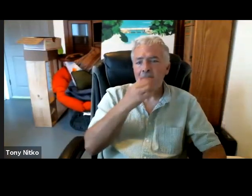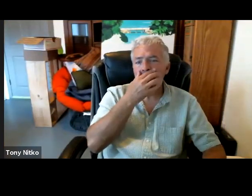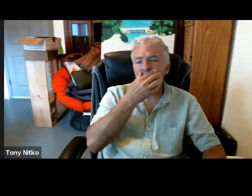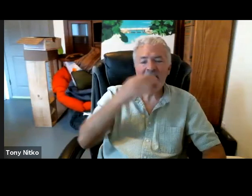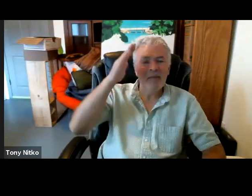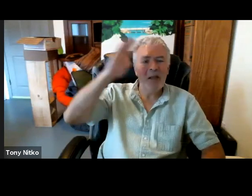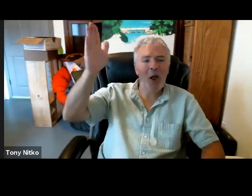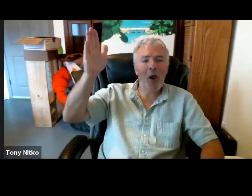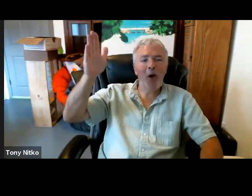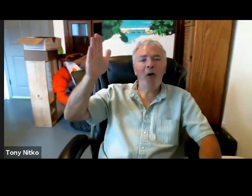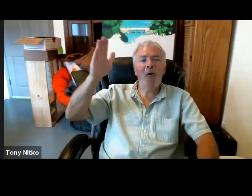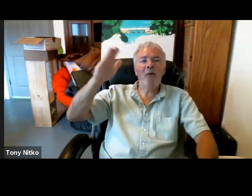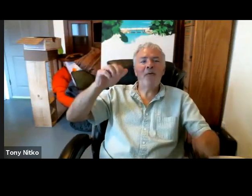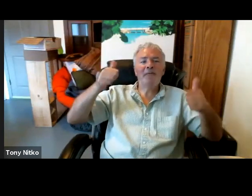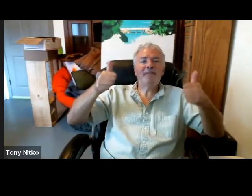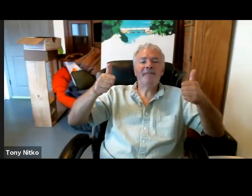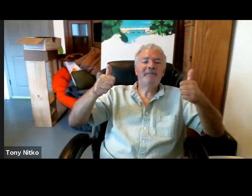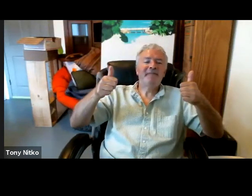Are we done?